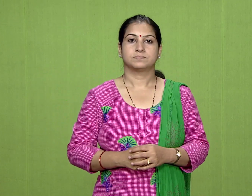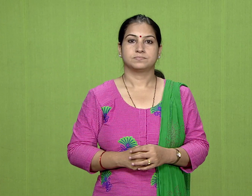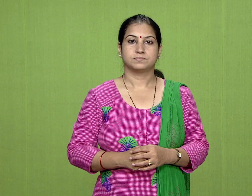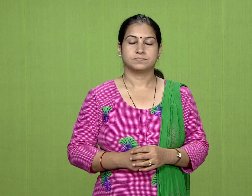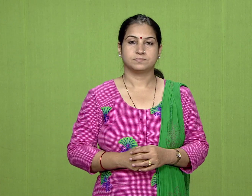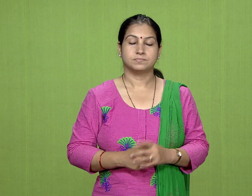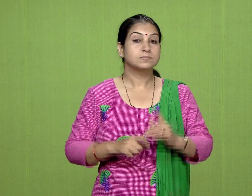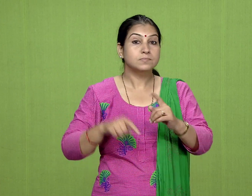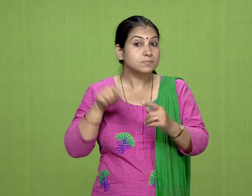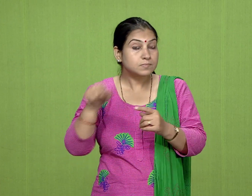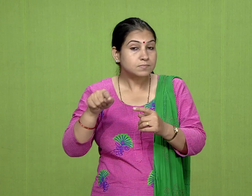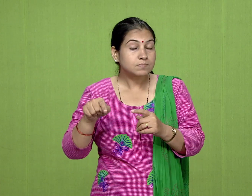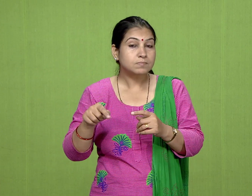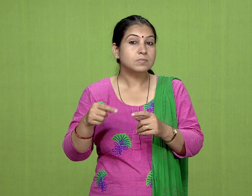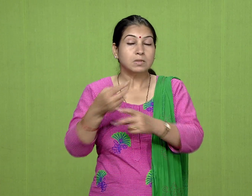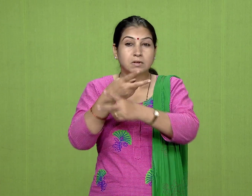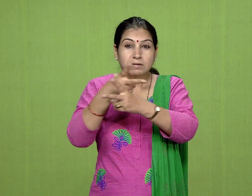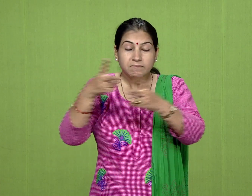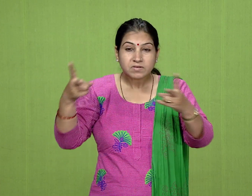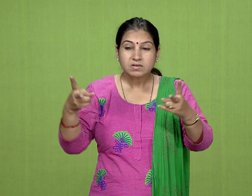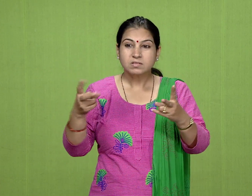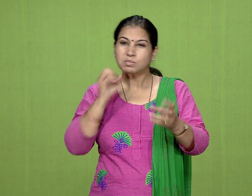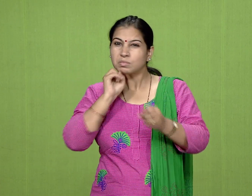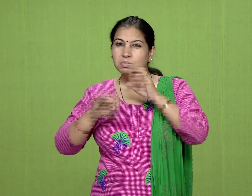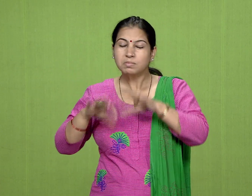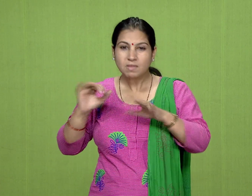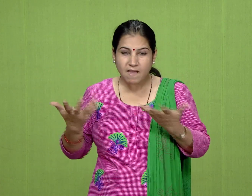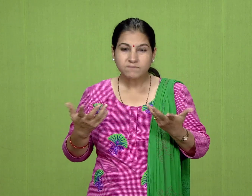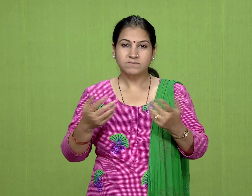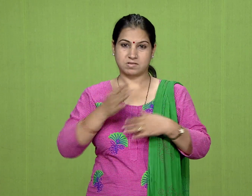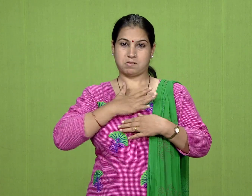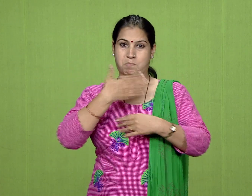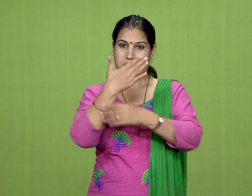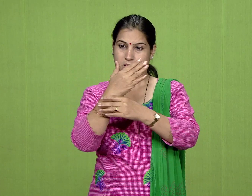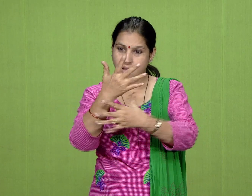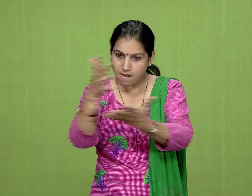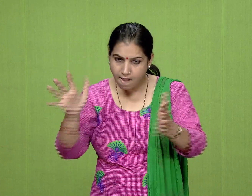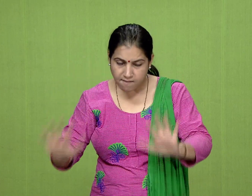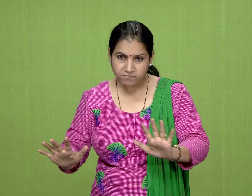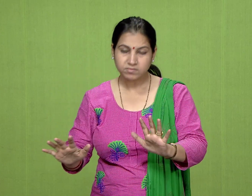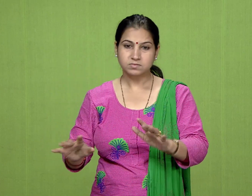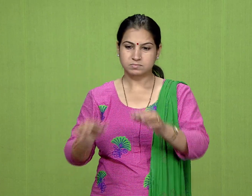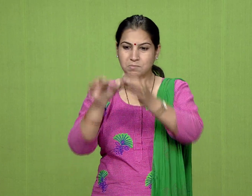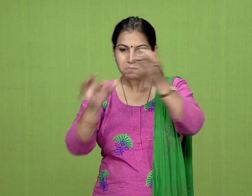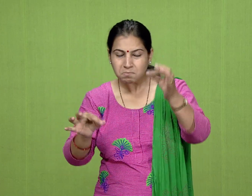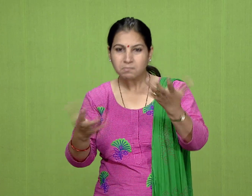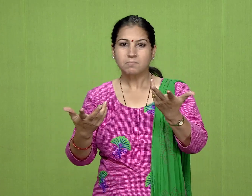they contain a large number of impurities like dry leaves, stems,